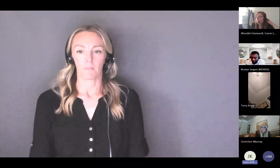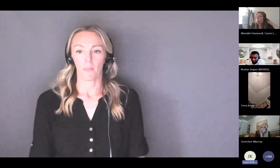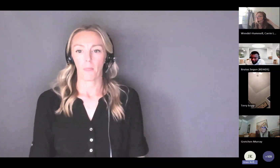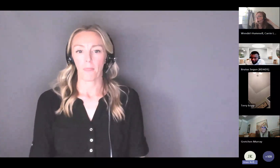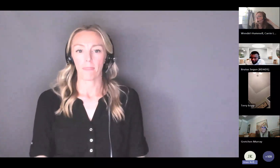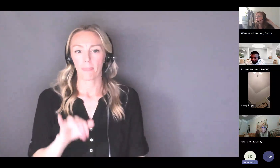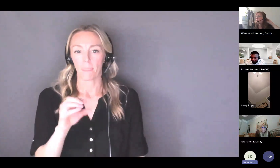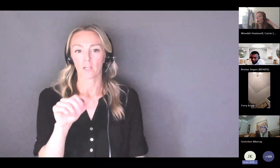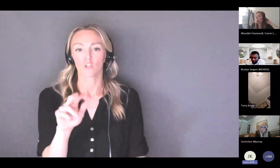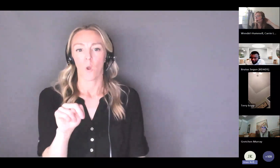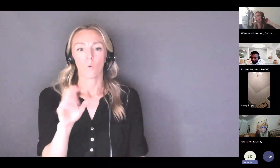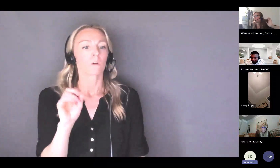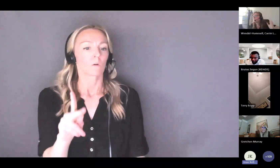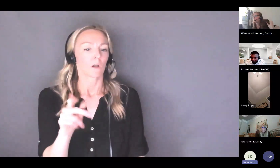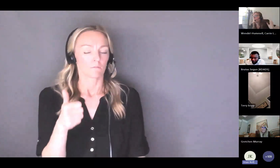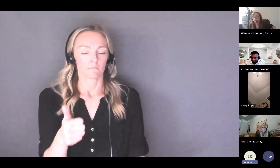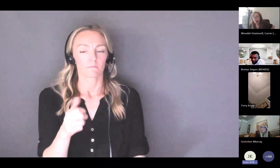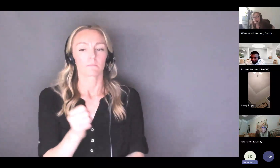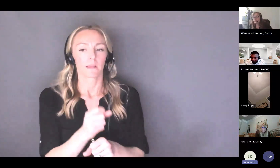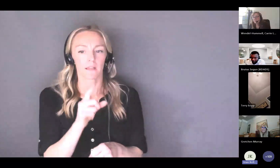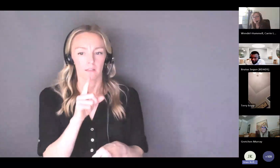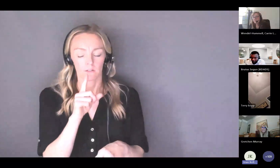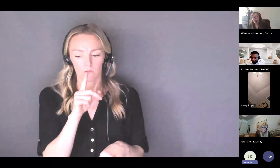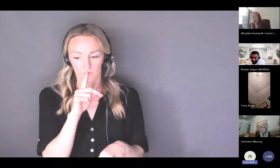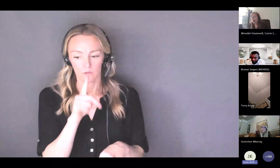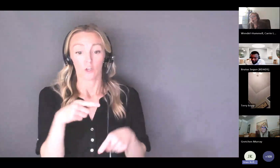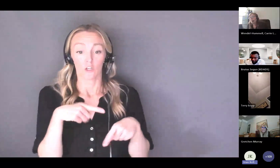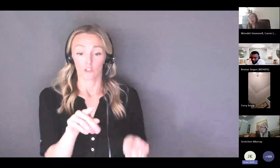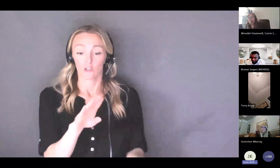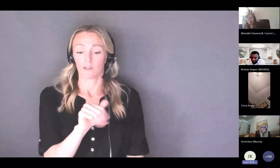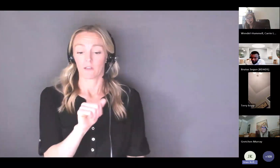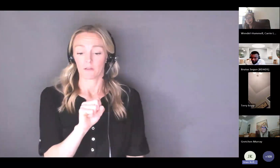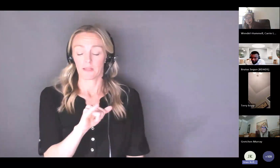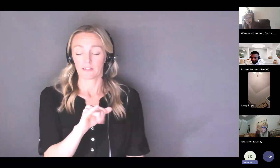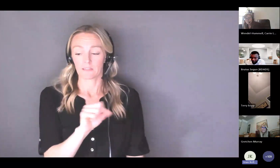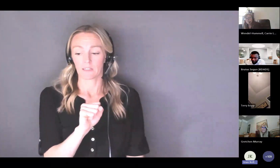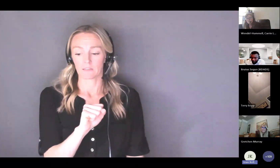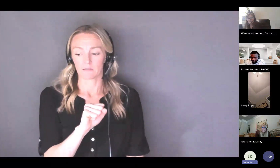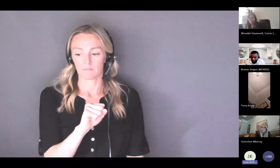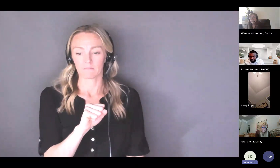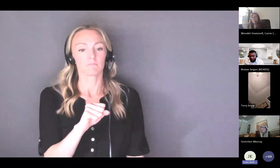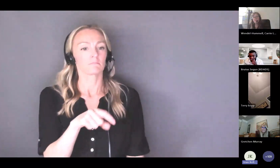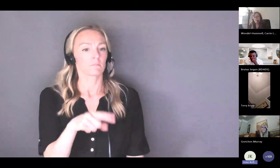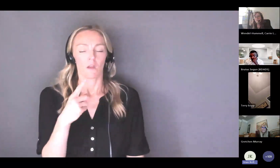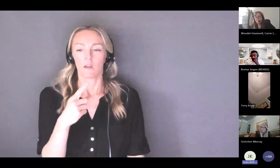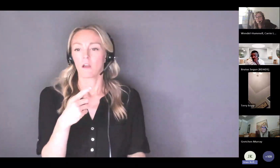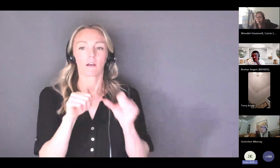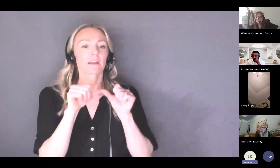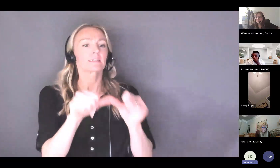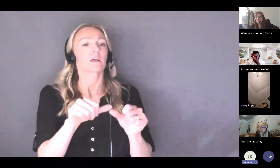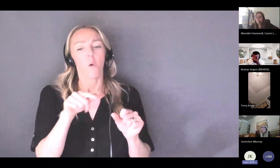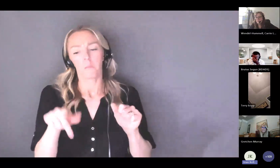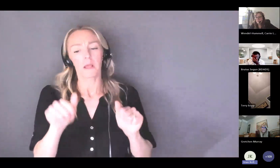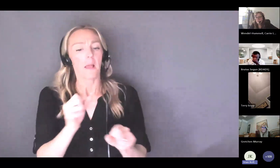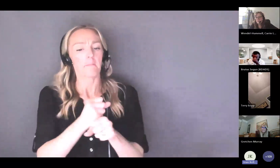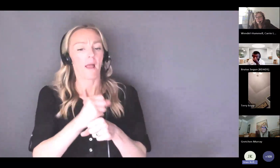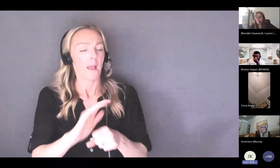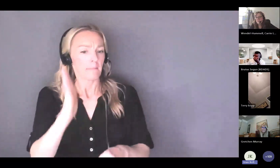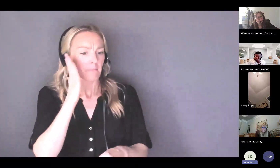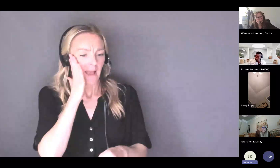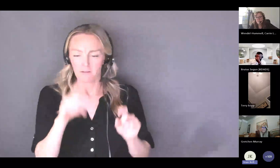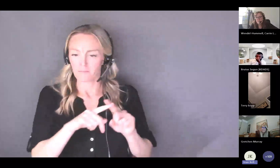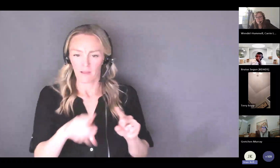just wanted to make sure that wasn't a carryover, because during the basis, he was consistently, he can make a bed, but he never